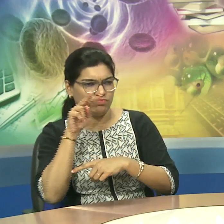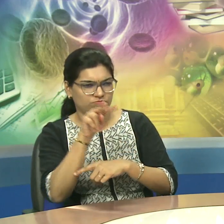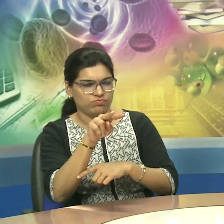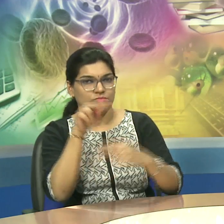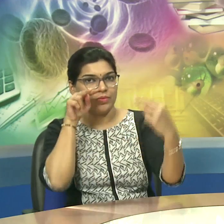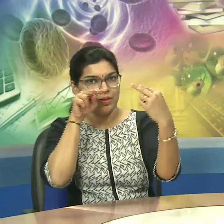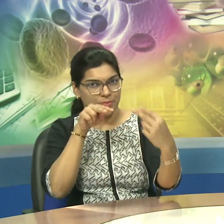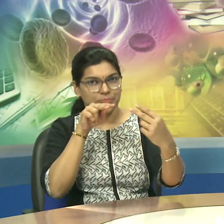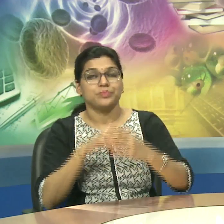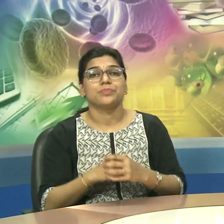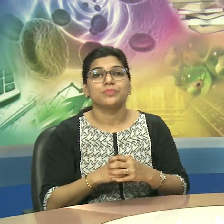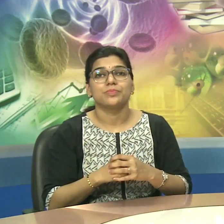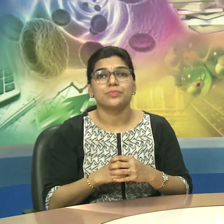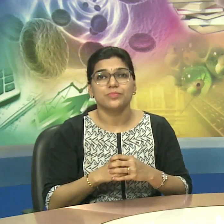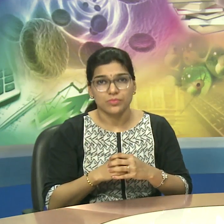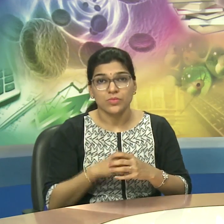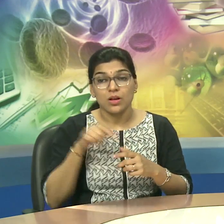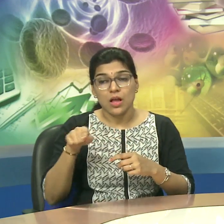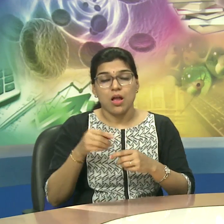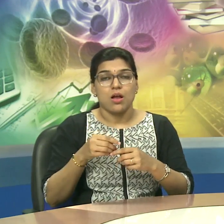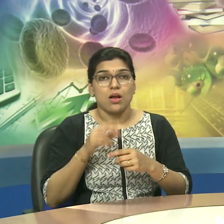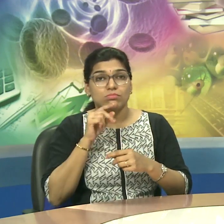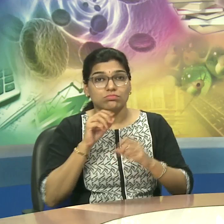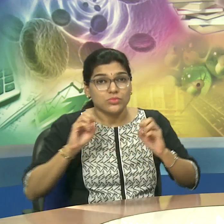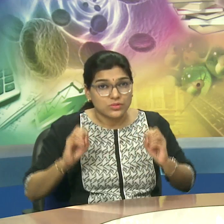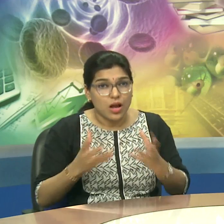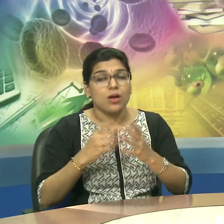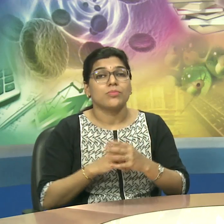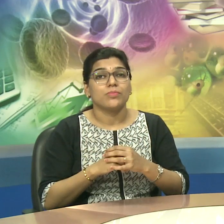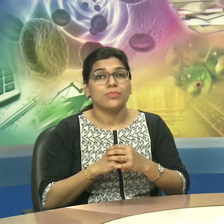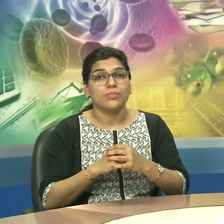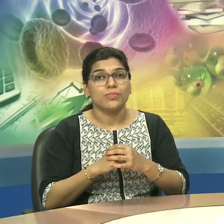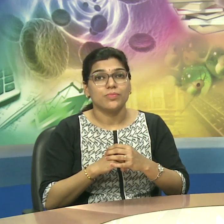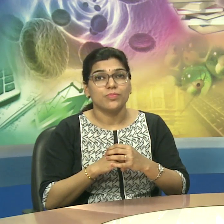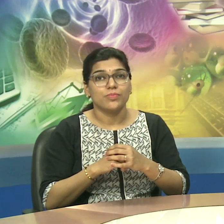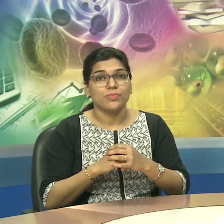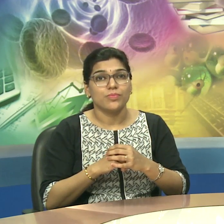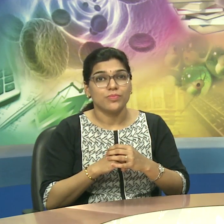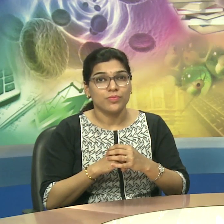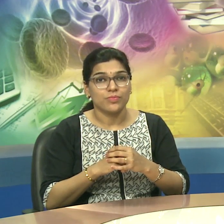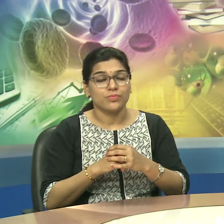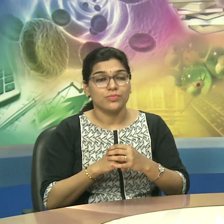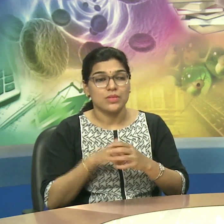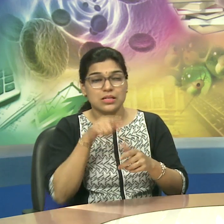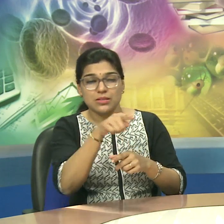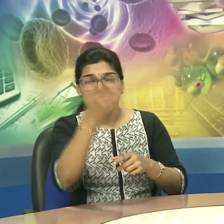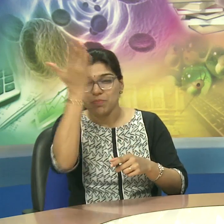glared at her and shirked in my aunt's familiar tone,